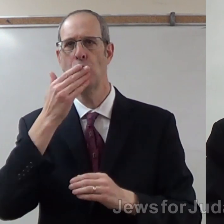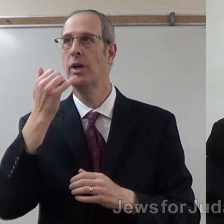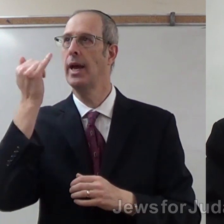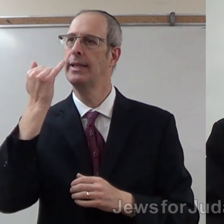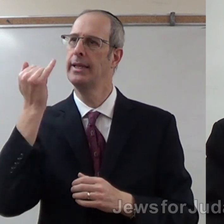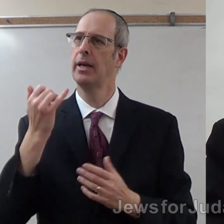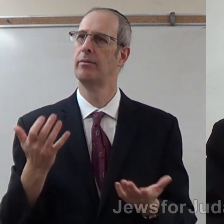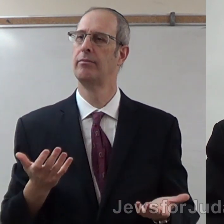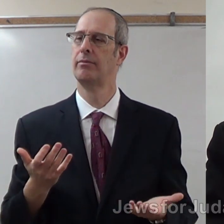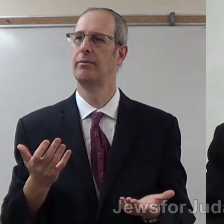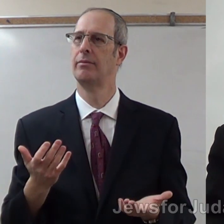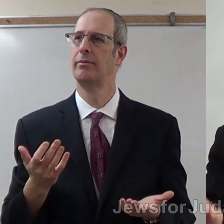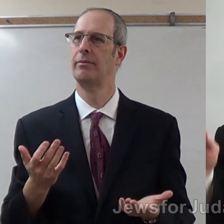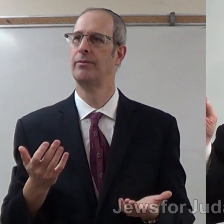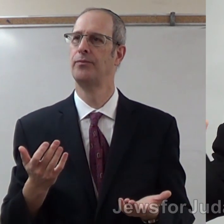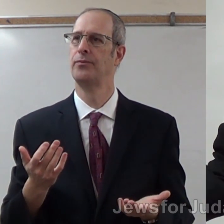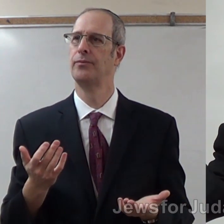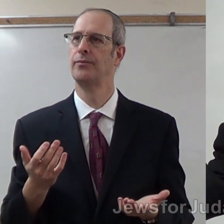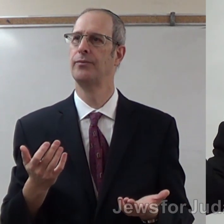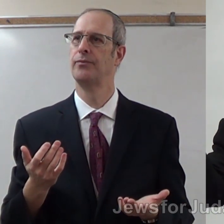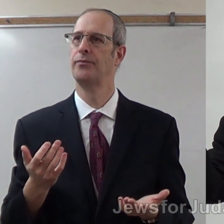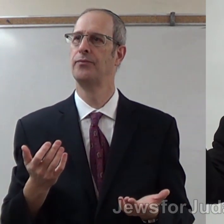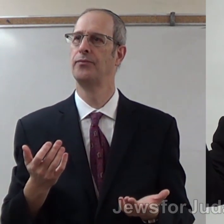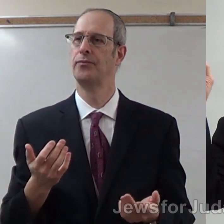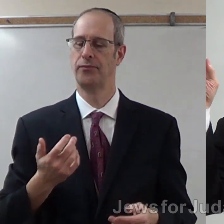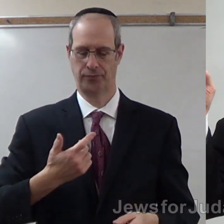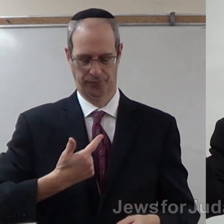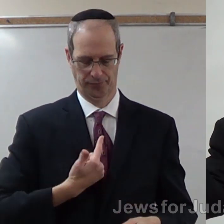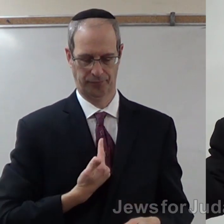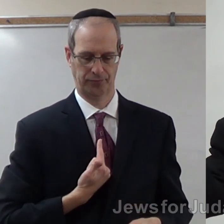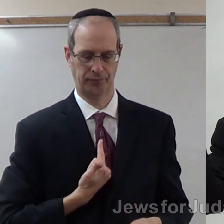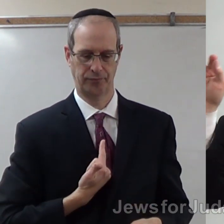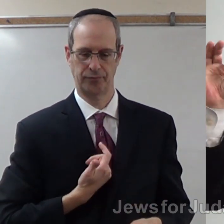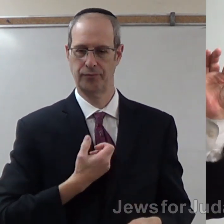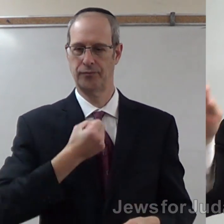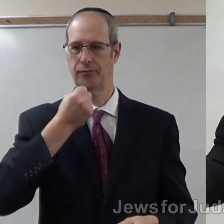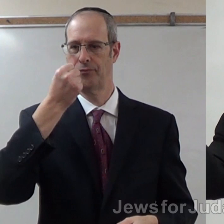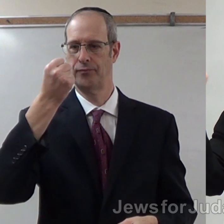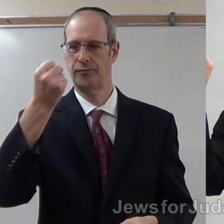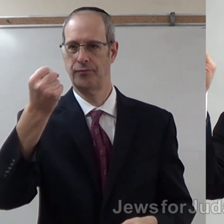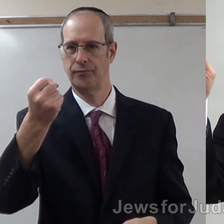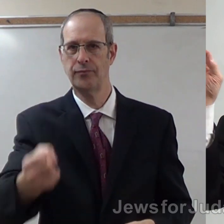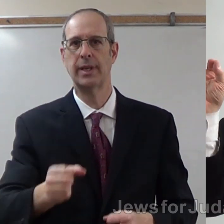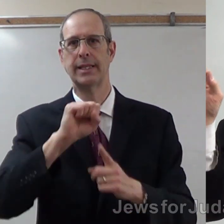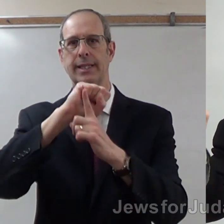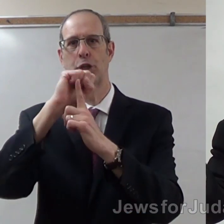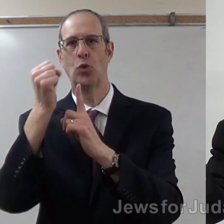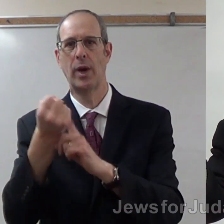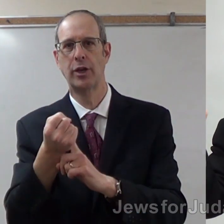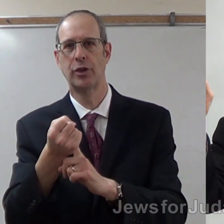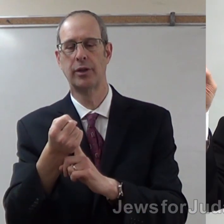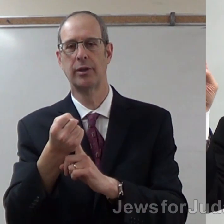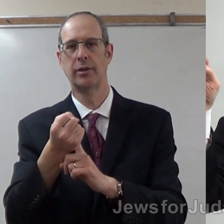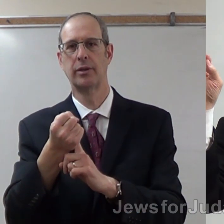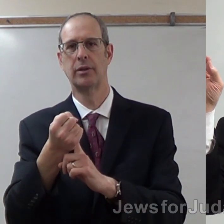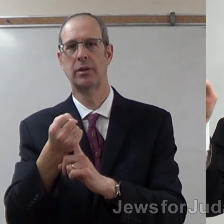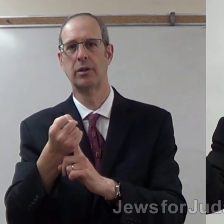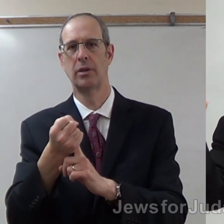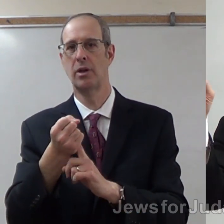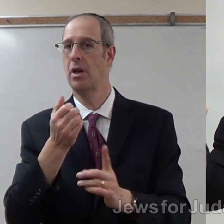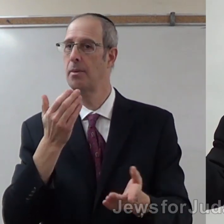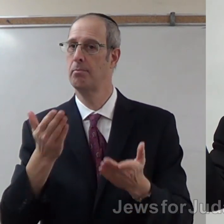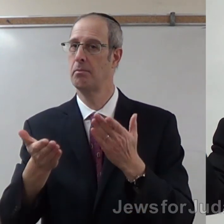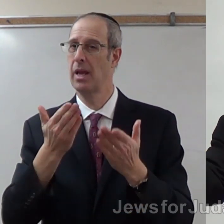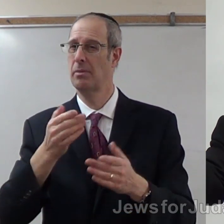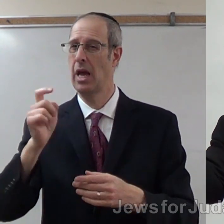thing to do to put yourself in a situation. Put yourself in a situation where you're going